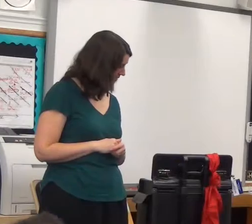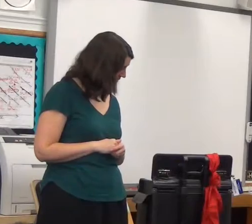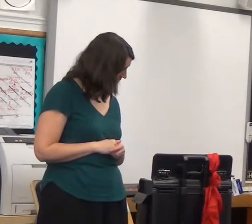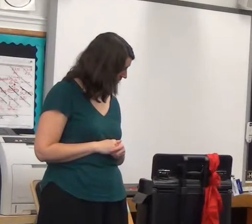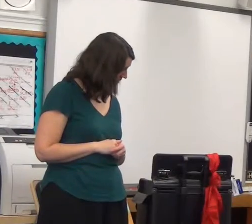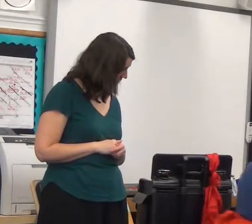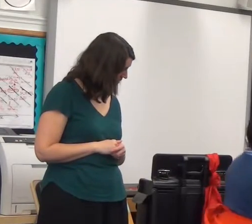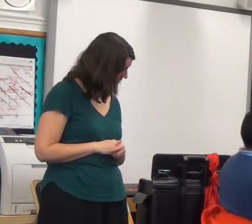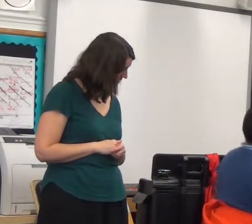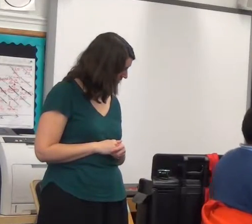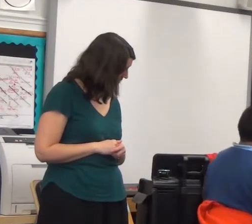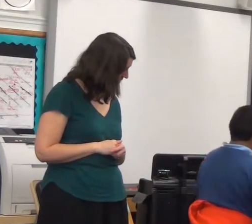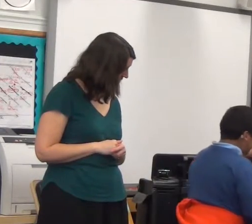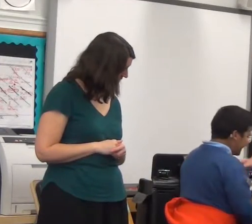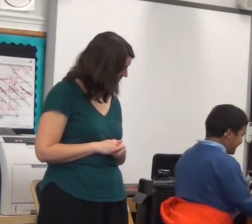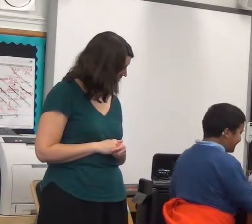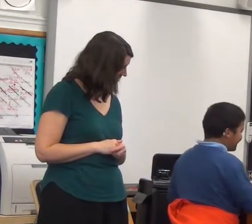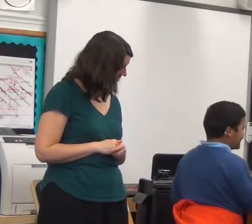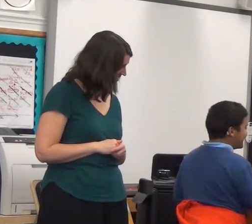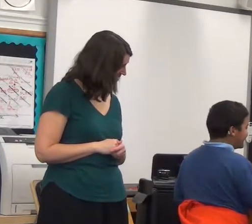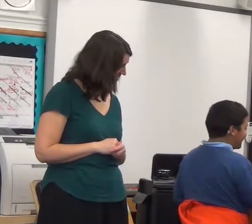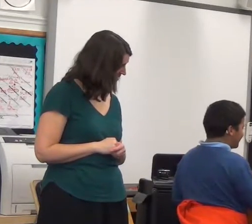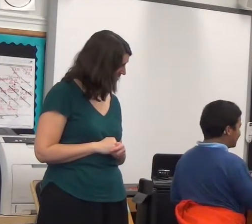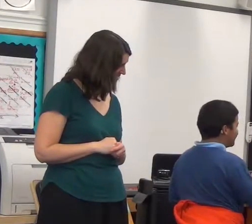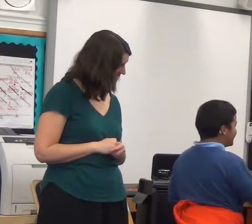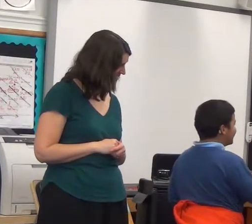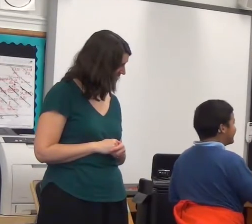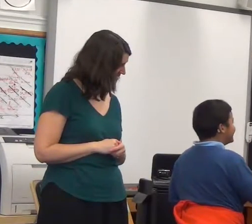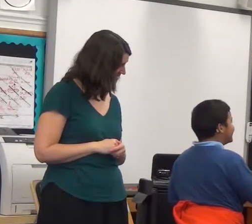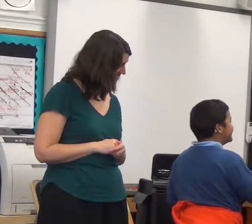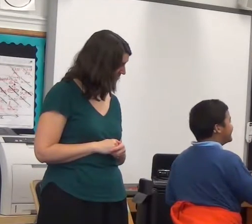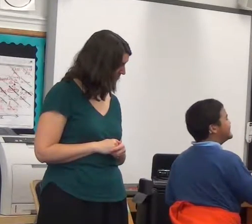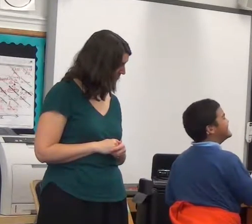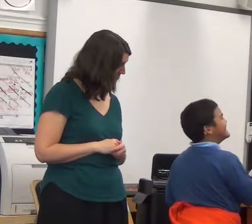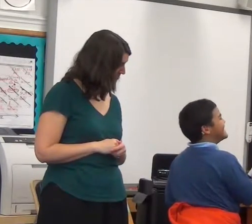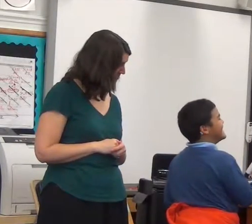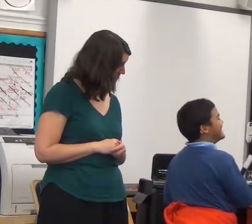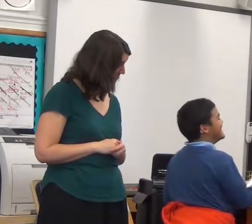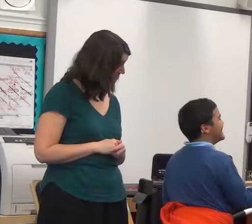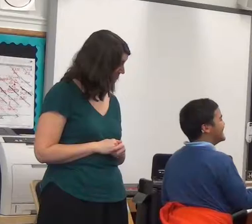come right over here, Felix. Come right over here. All right, unit.